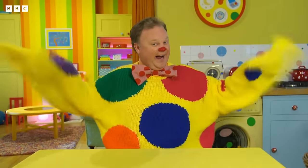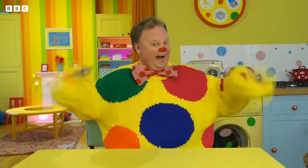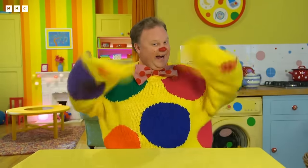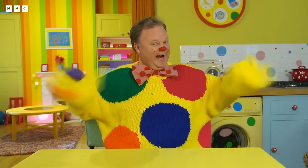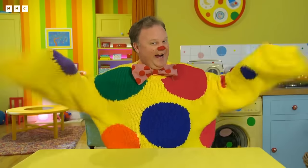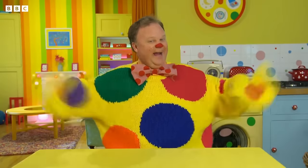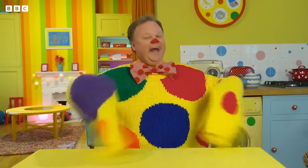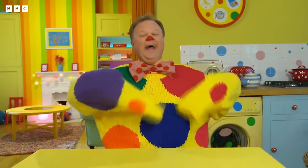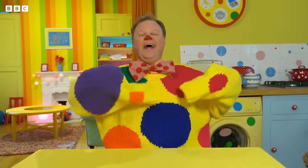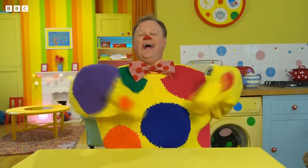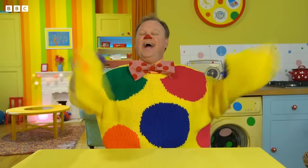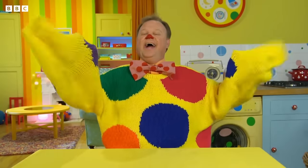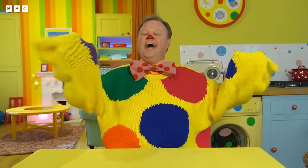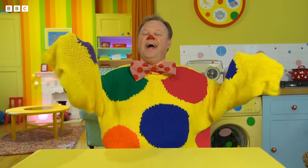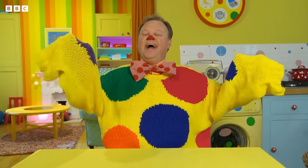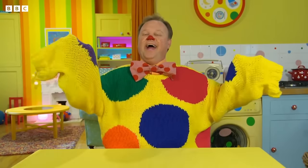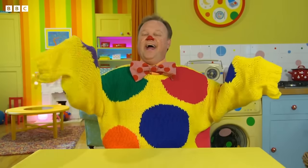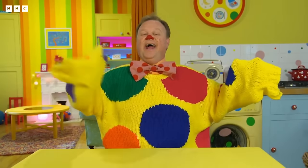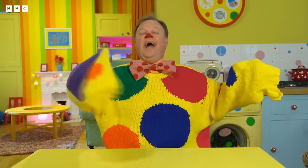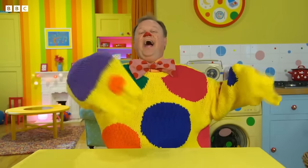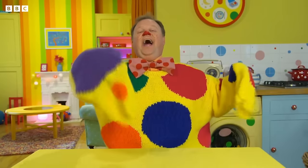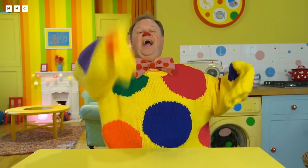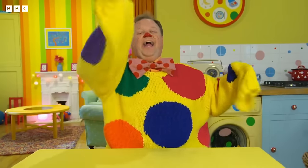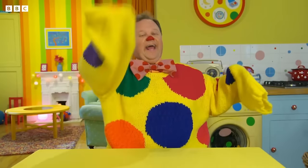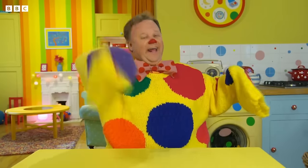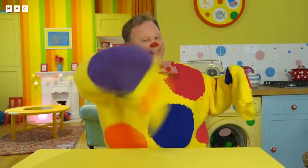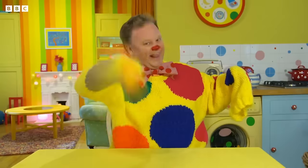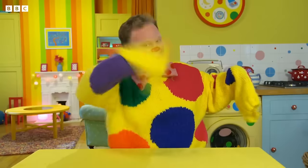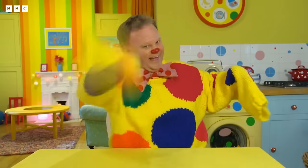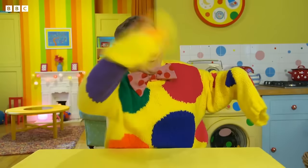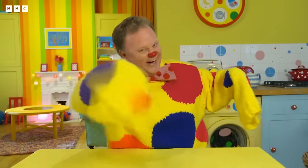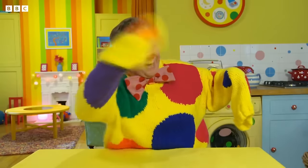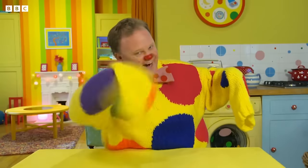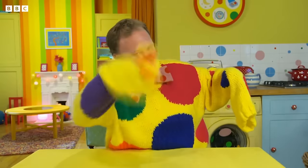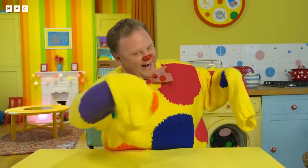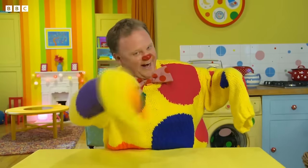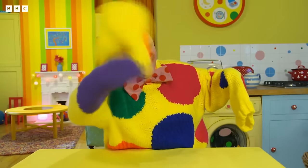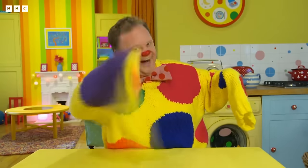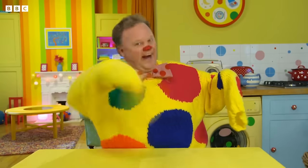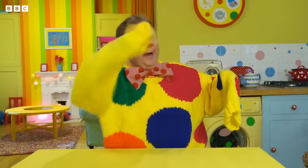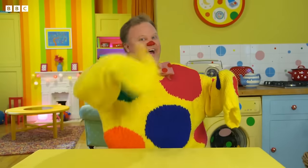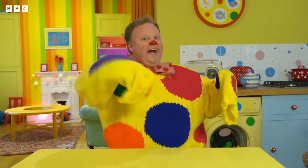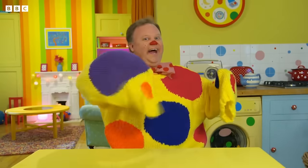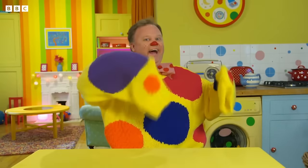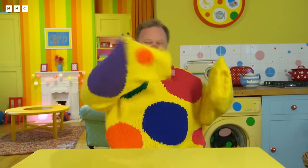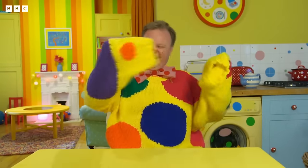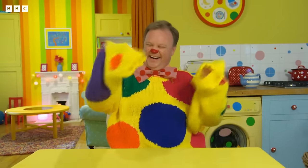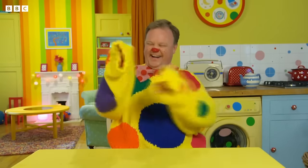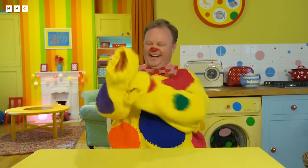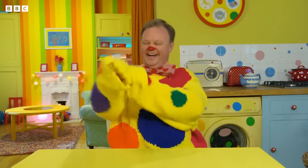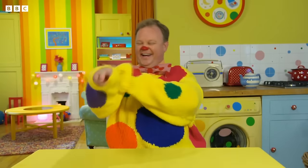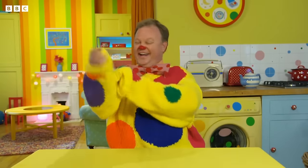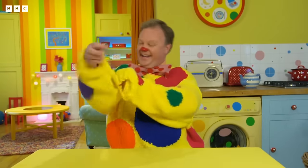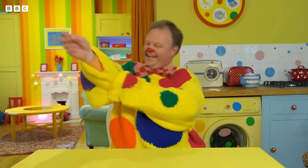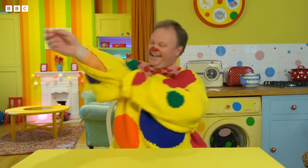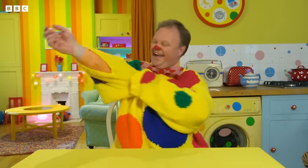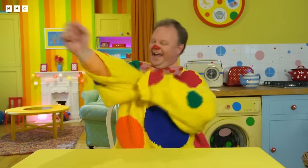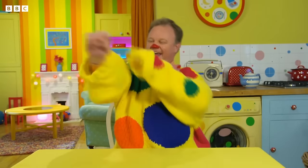Oh, well done, Mr. Tumble. Hey, thank you. It fits perfectly.